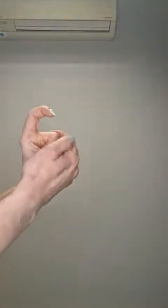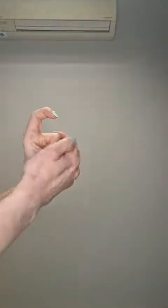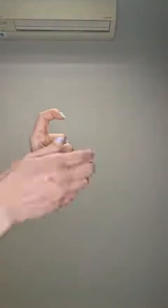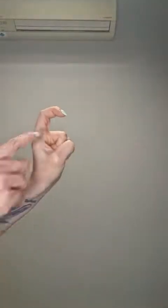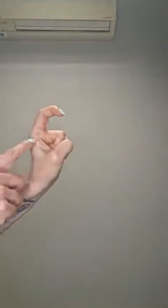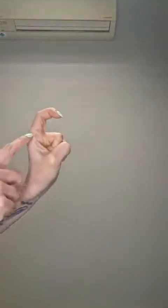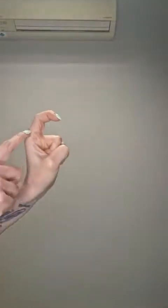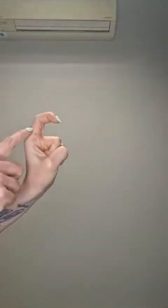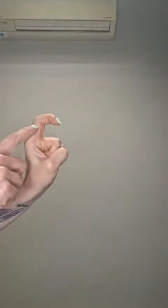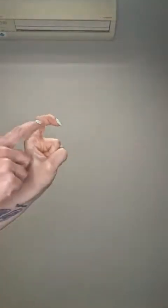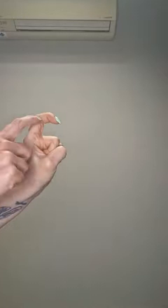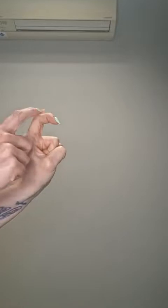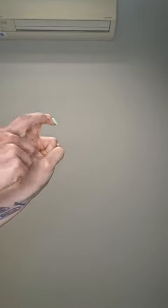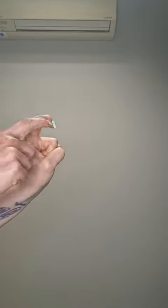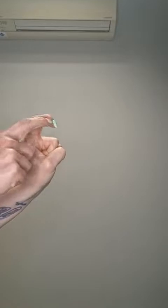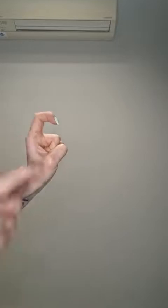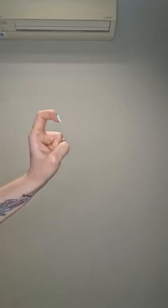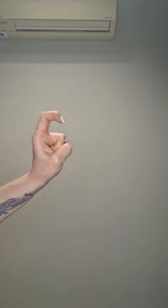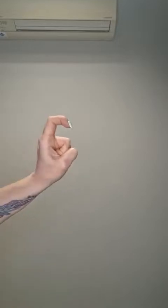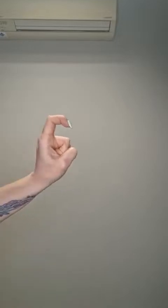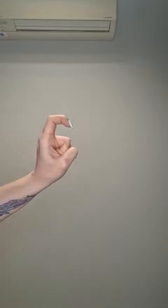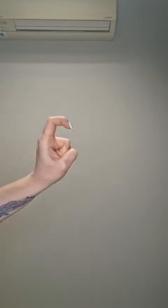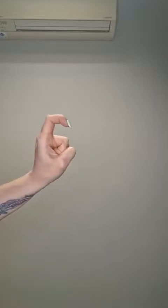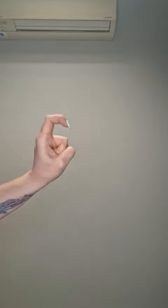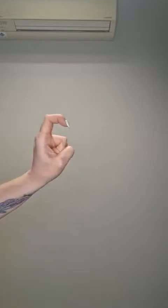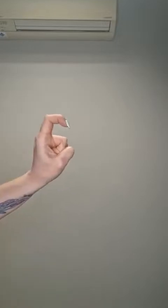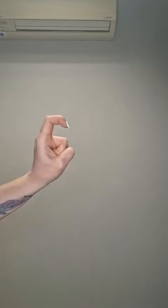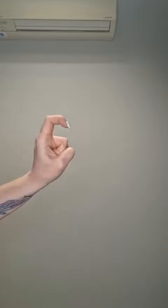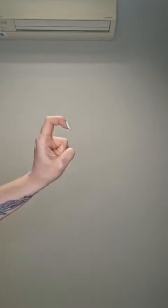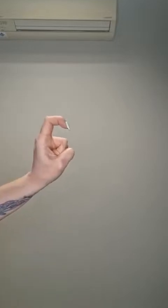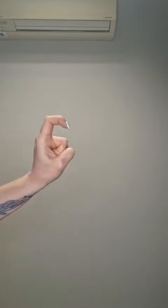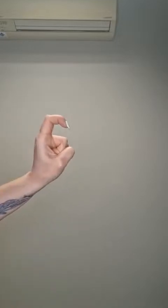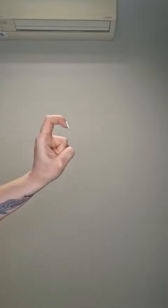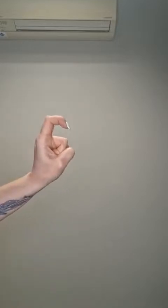away, but I've just hooked that index finger over for an R hand.